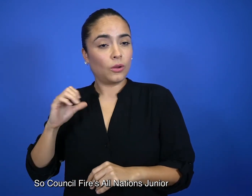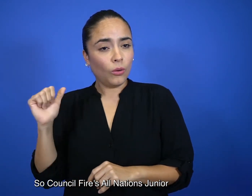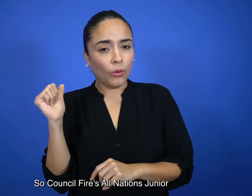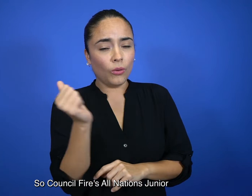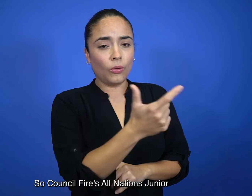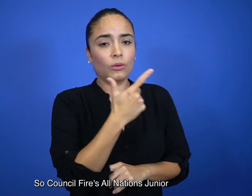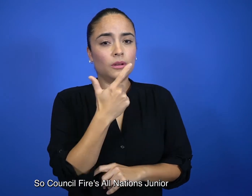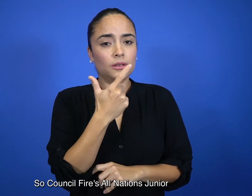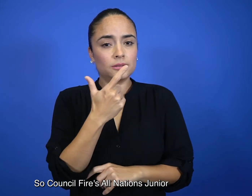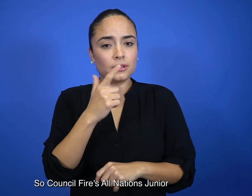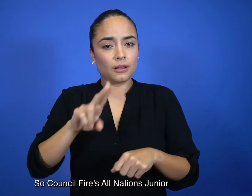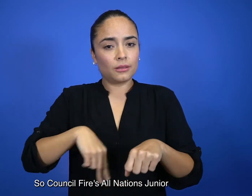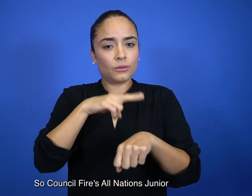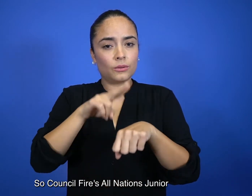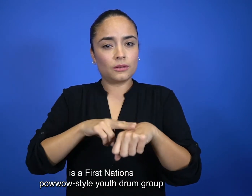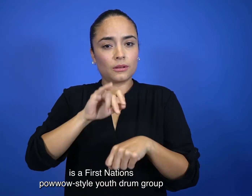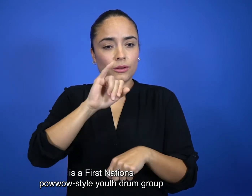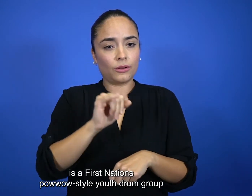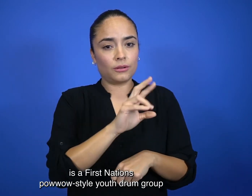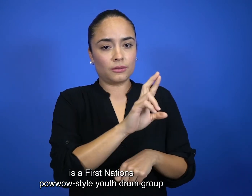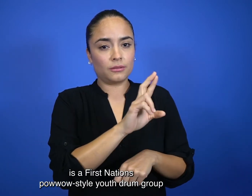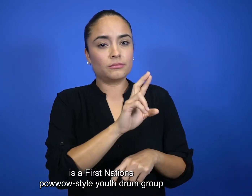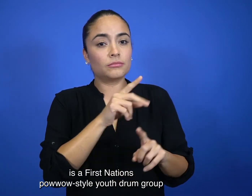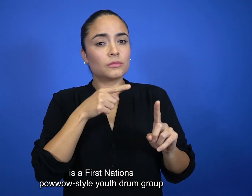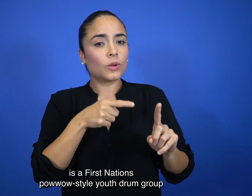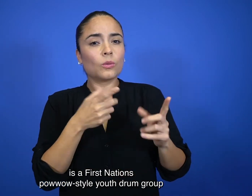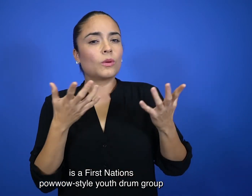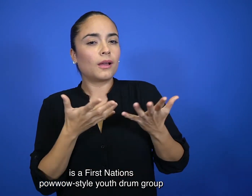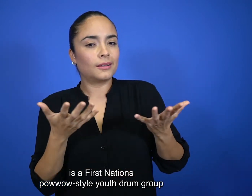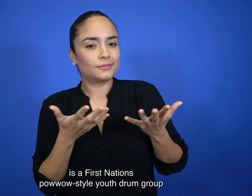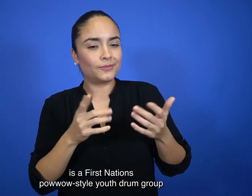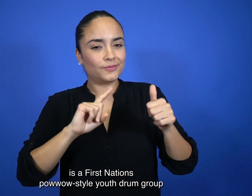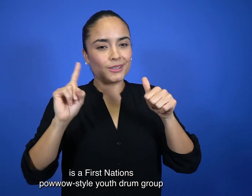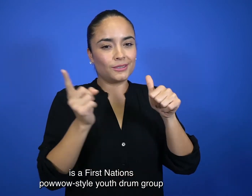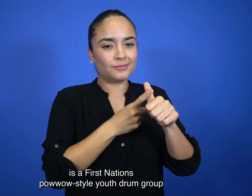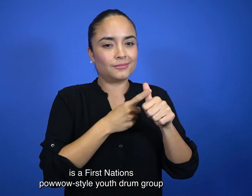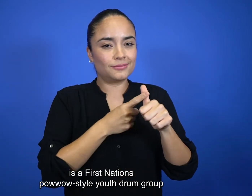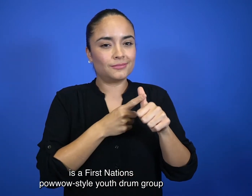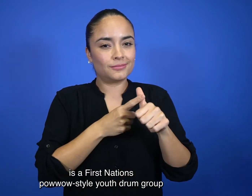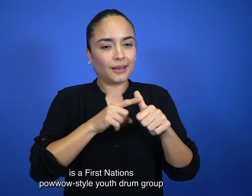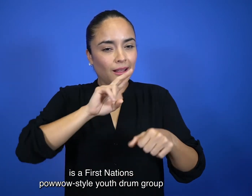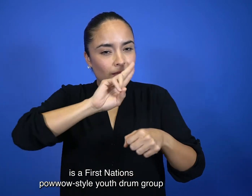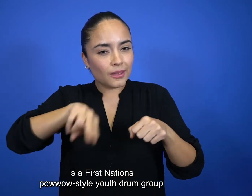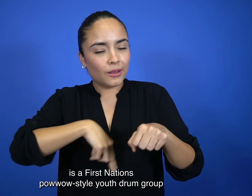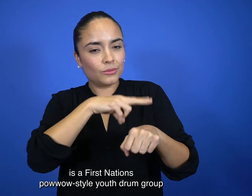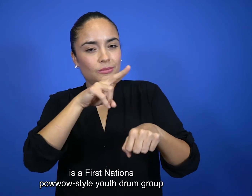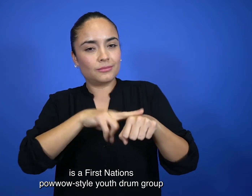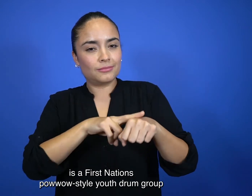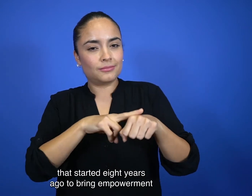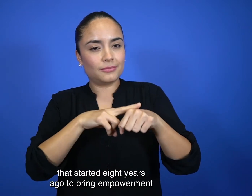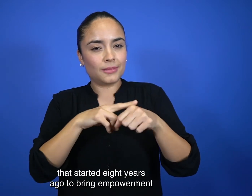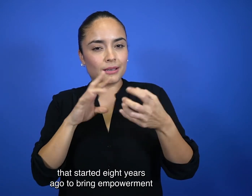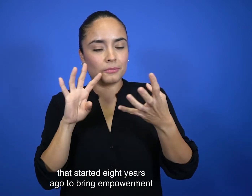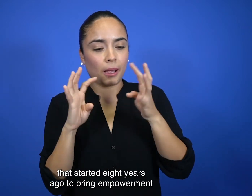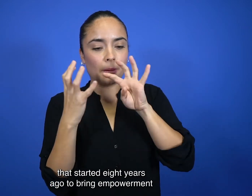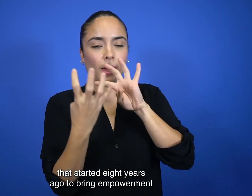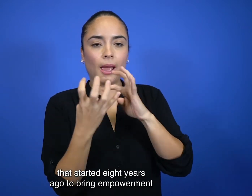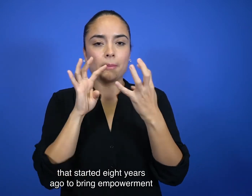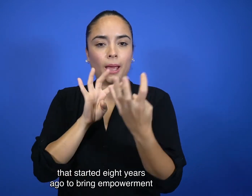Nations Junior is a First Nations powwow-style youth drum group that started 8 years ago